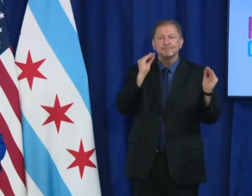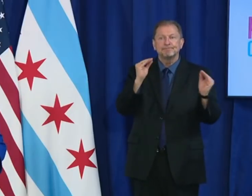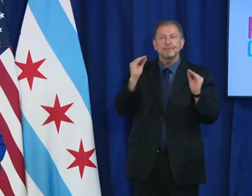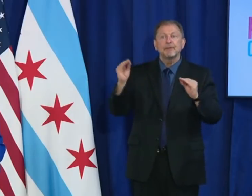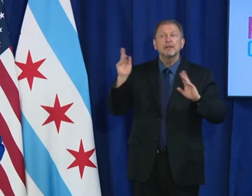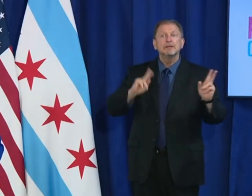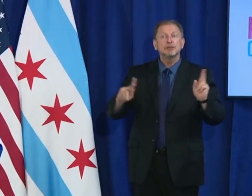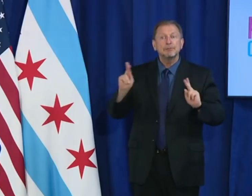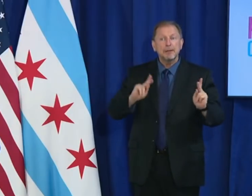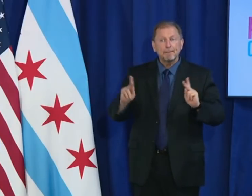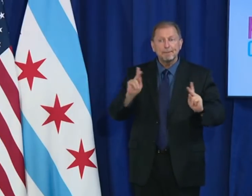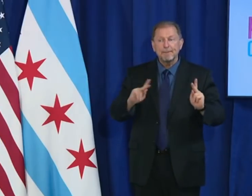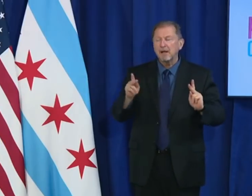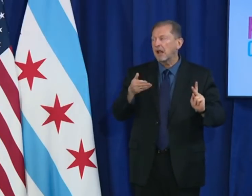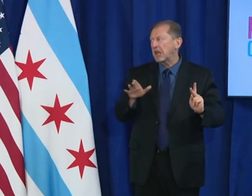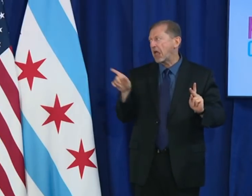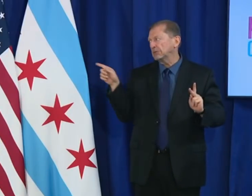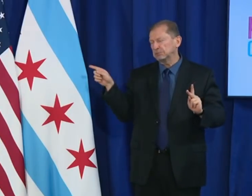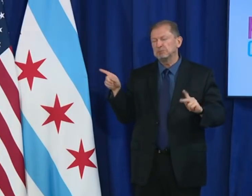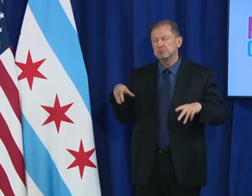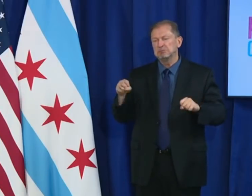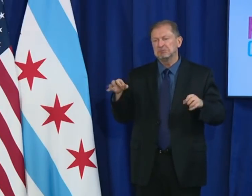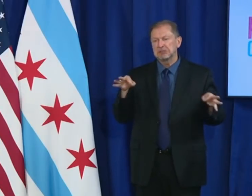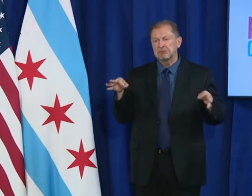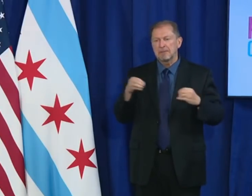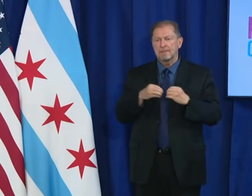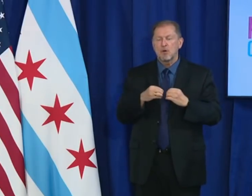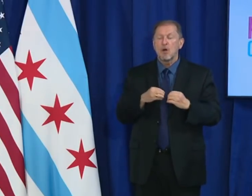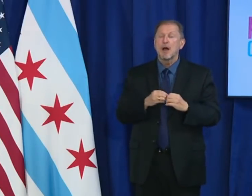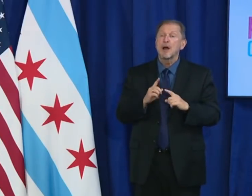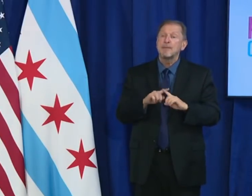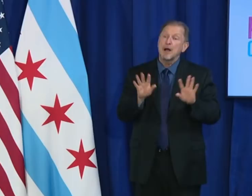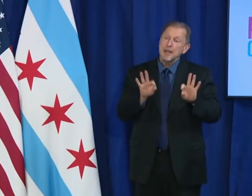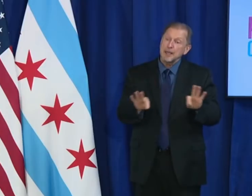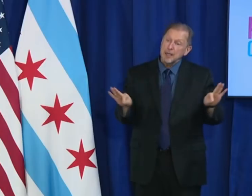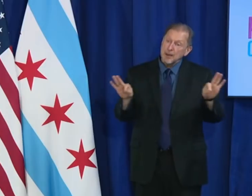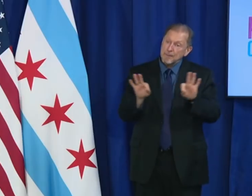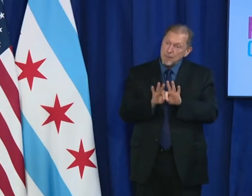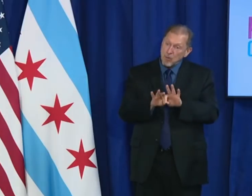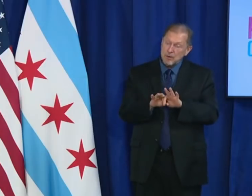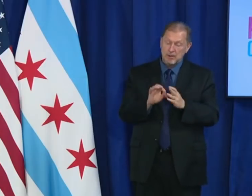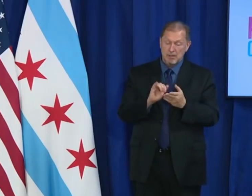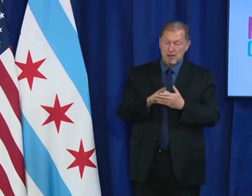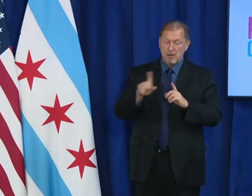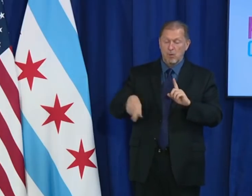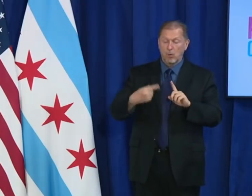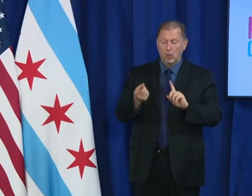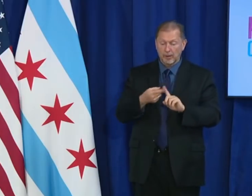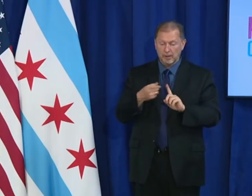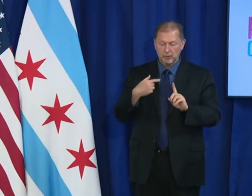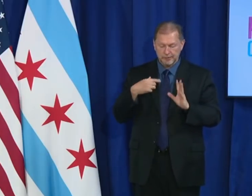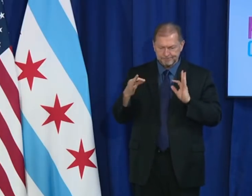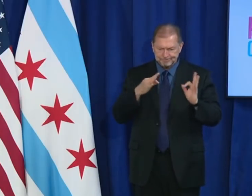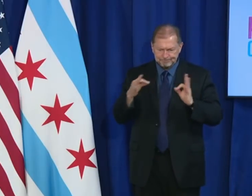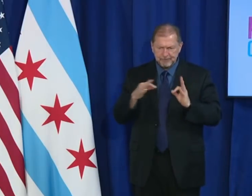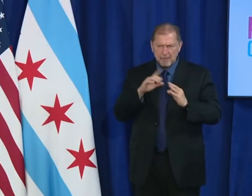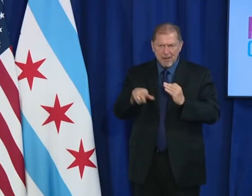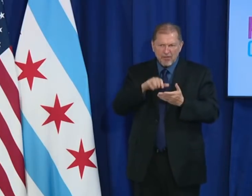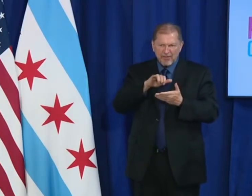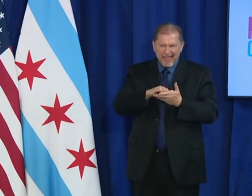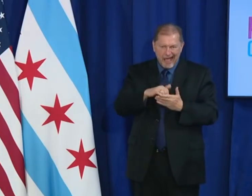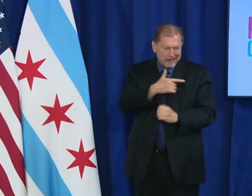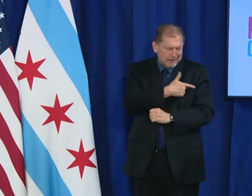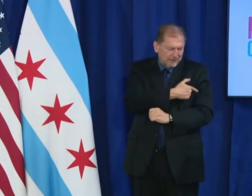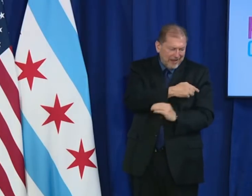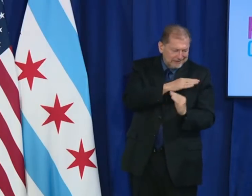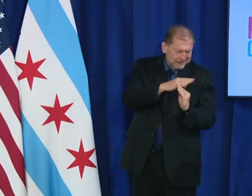little bit more to the details, but we want to make sure that when we are talking vaccine specifics,